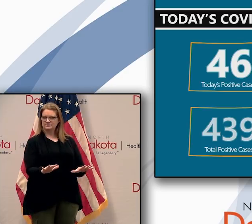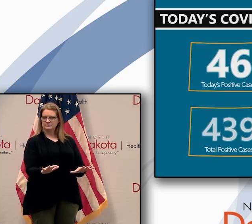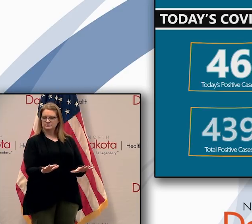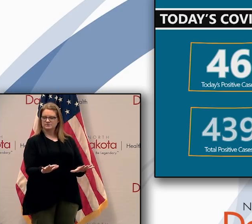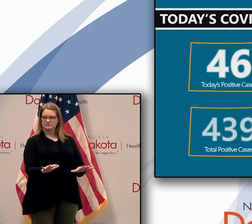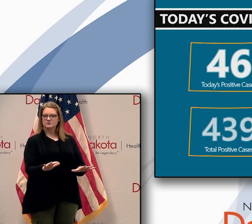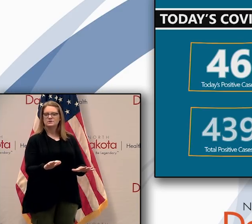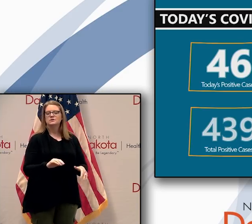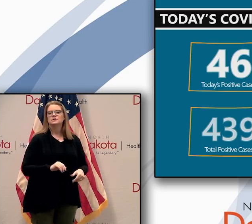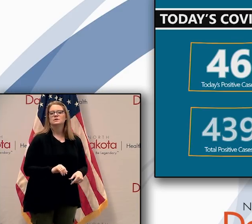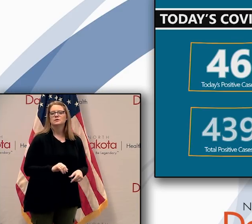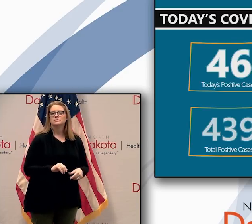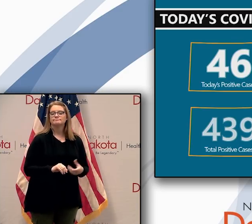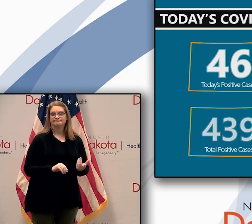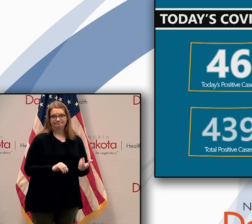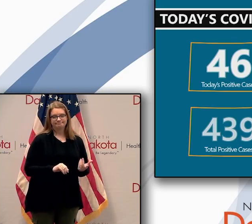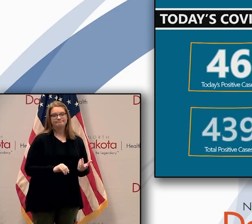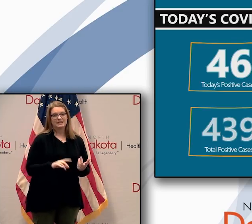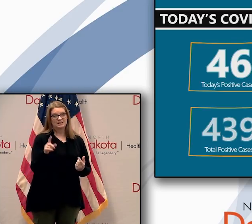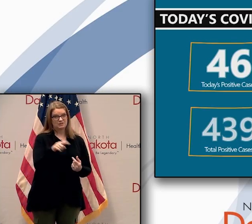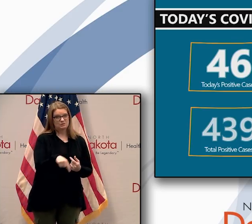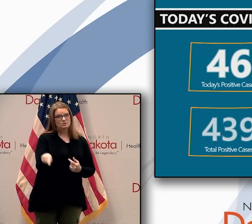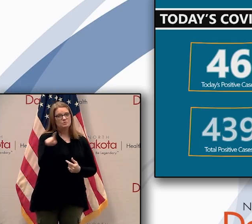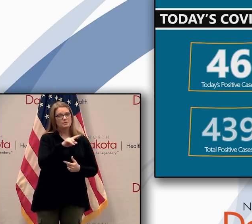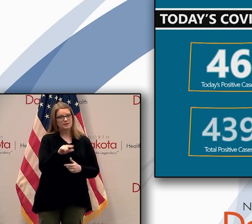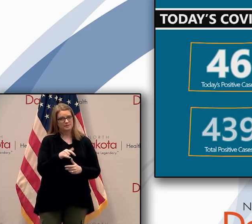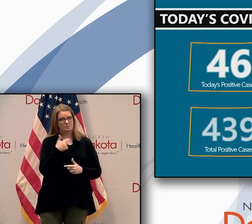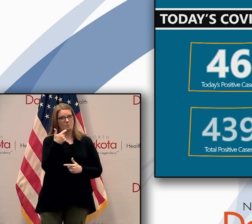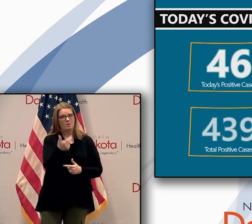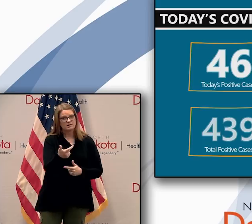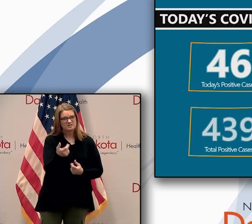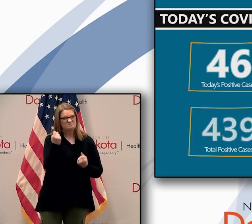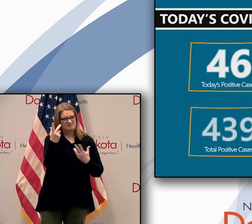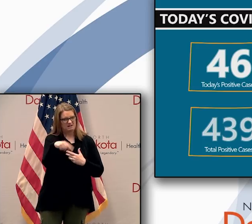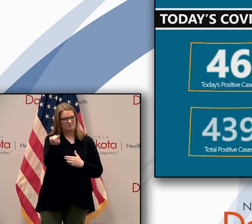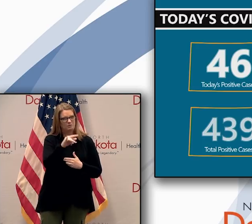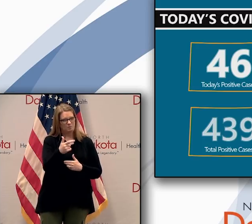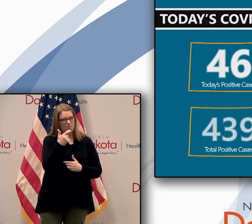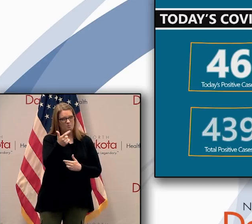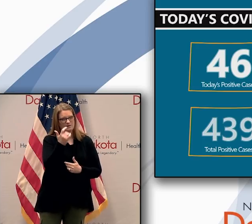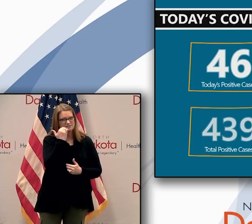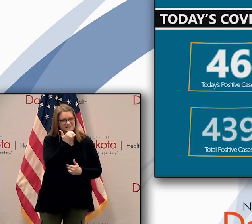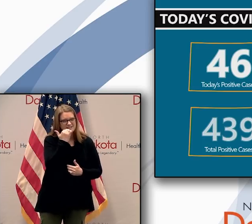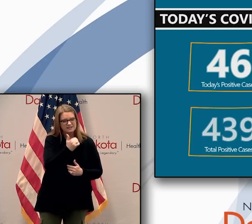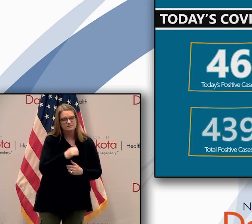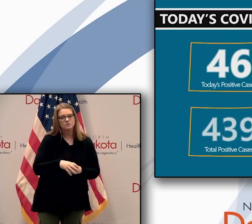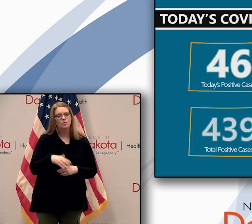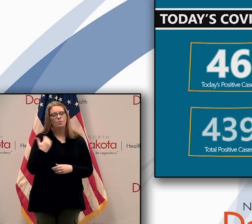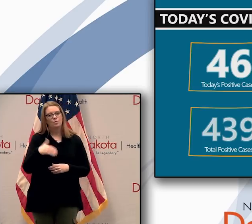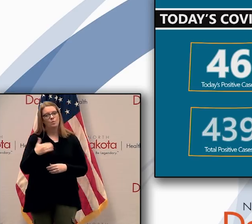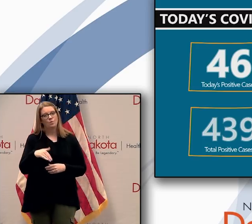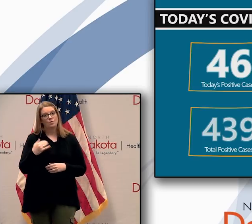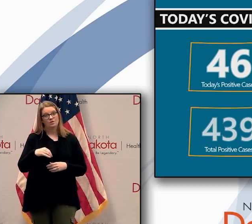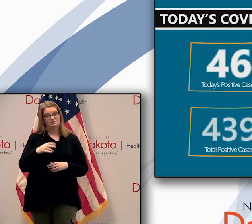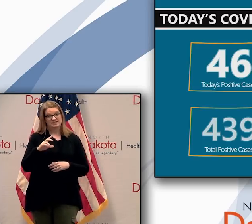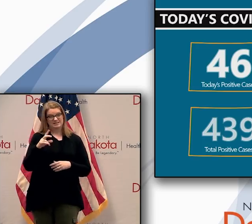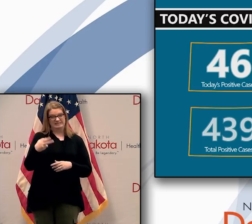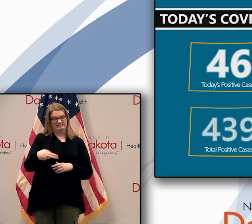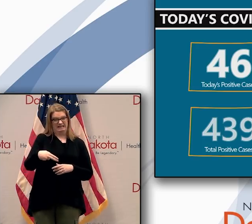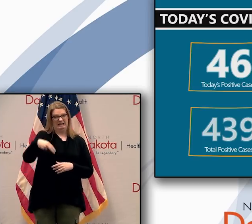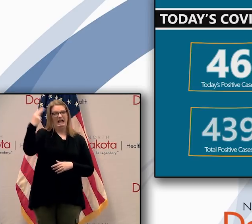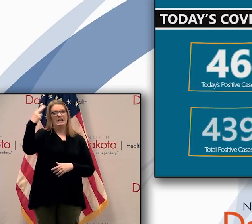delivered. I'm sure those that have been following this closely, as many of you have, recognize that this is our largest single day of